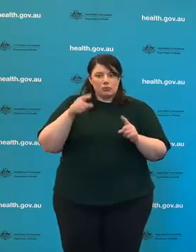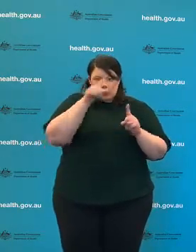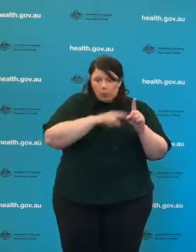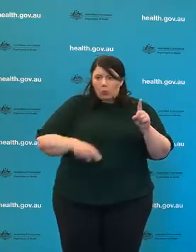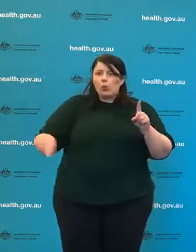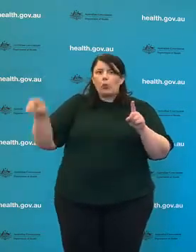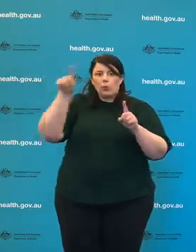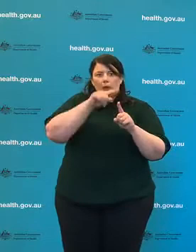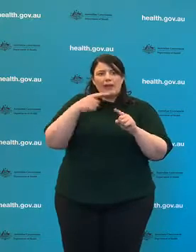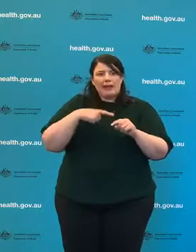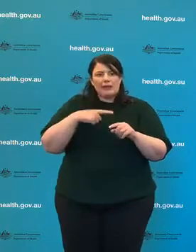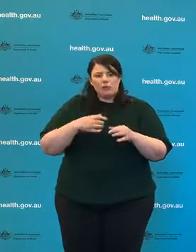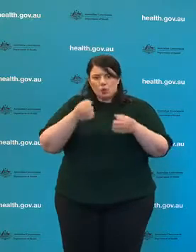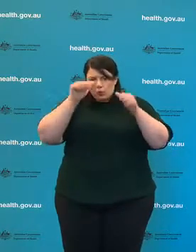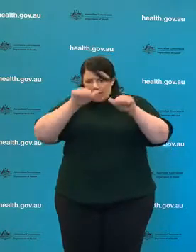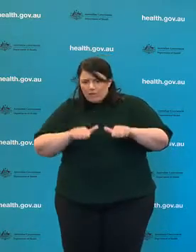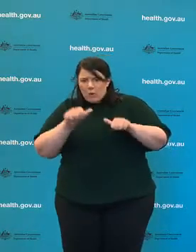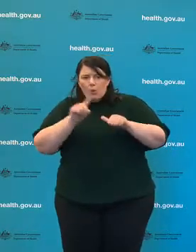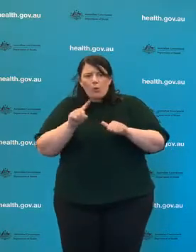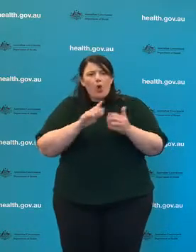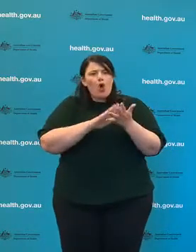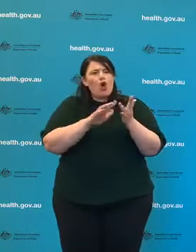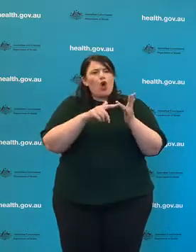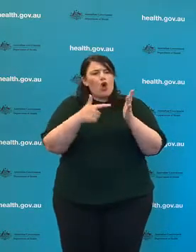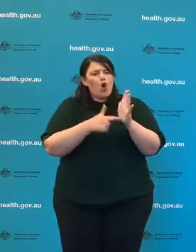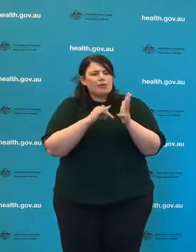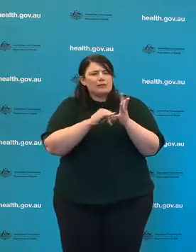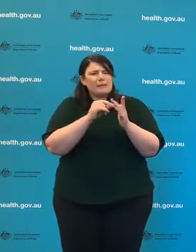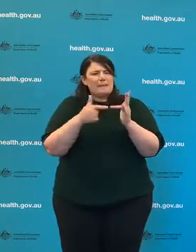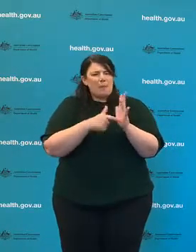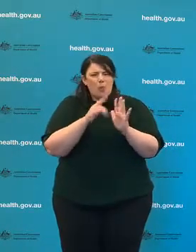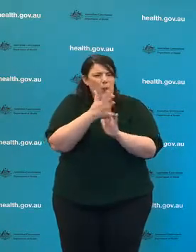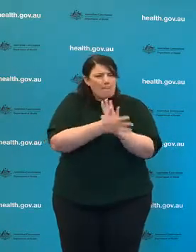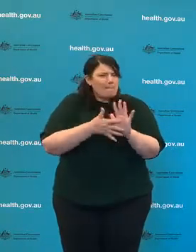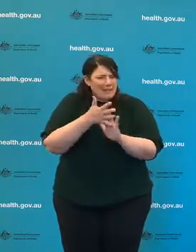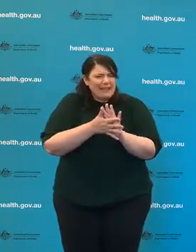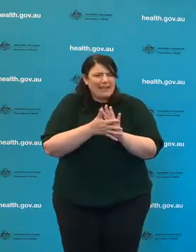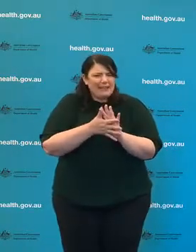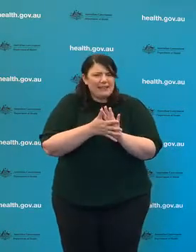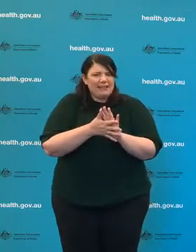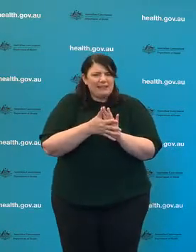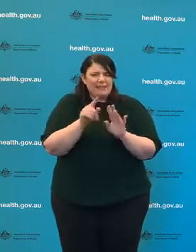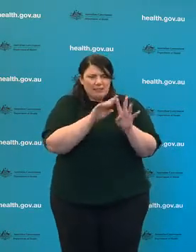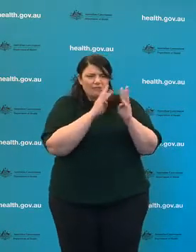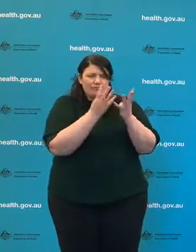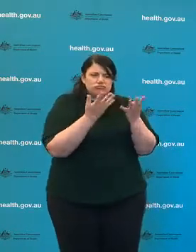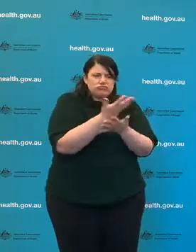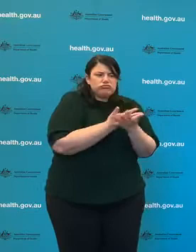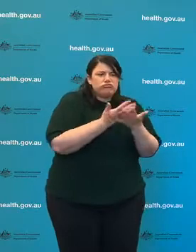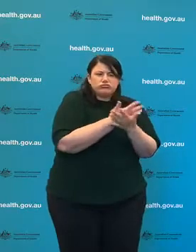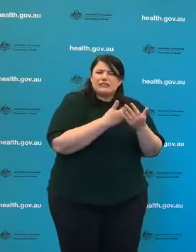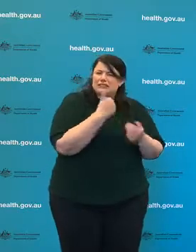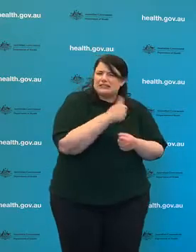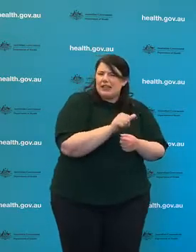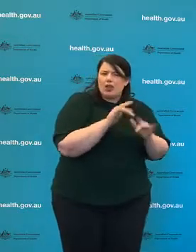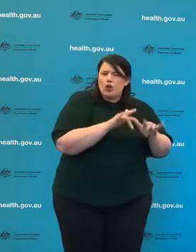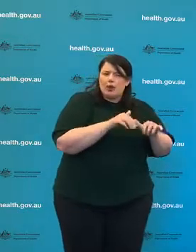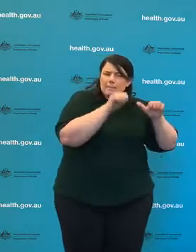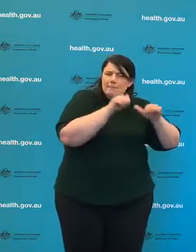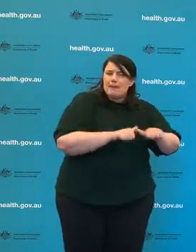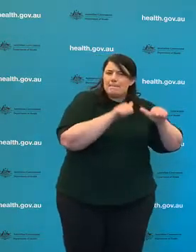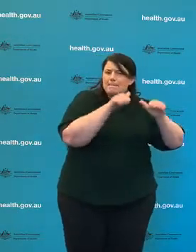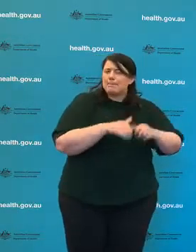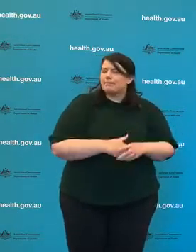consistent definition of a hotspot, and that's under ongoing discussion at the AHPPC. Has the